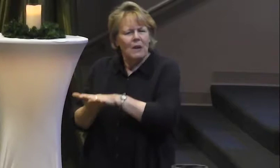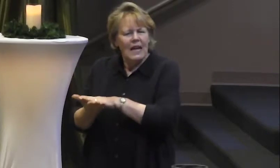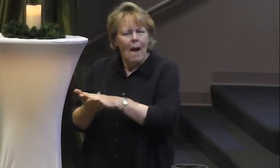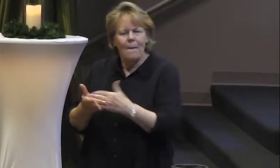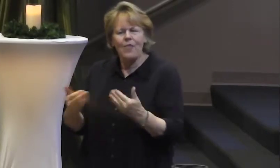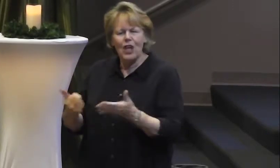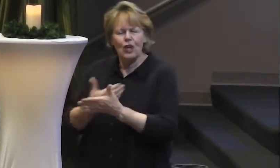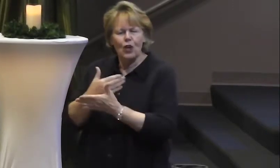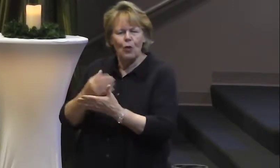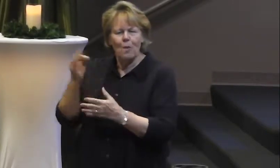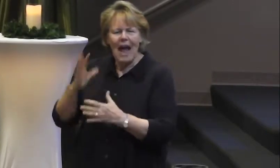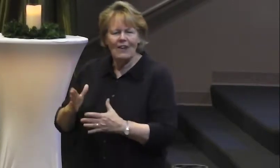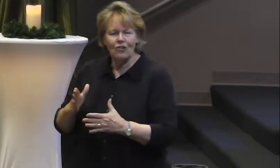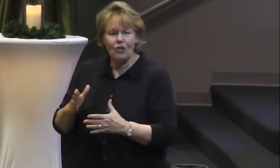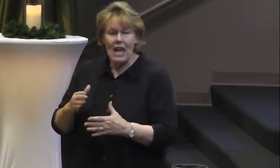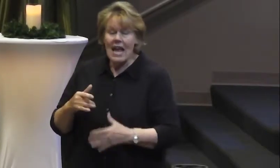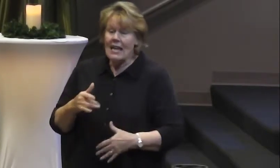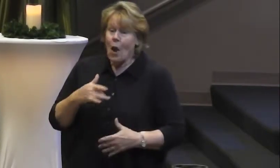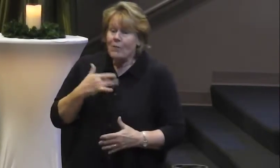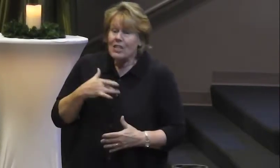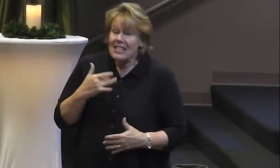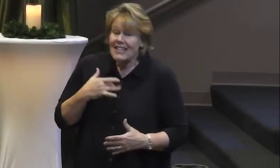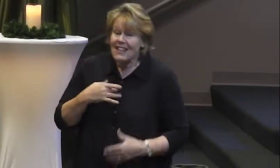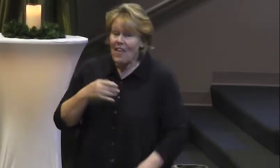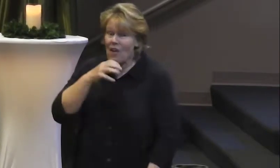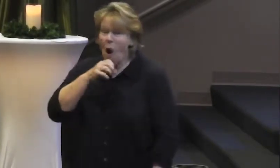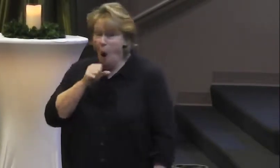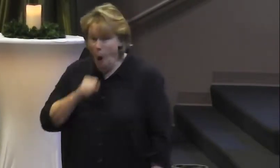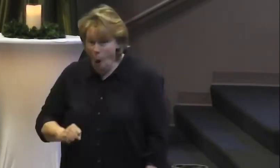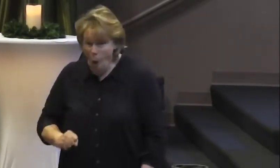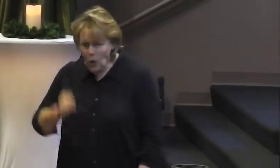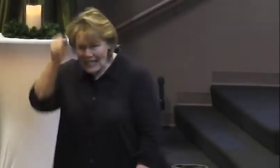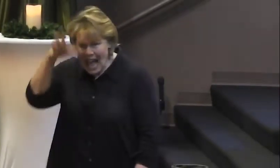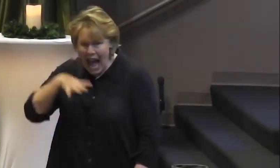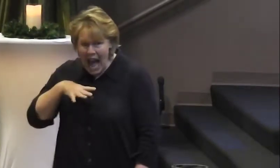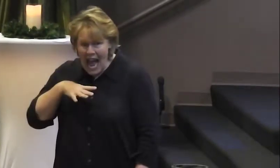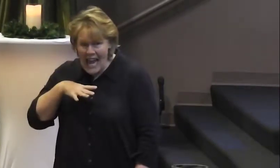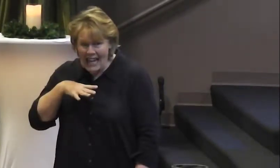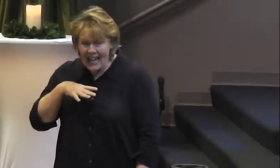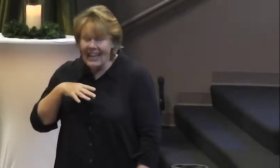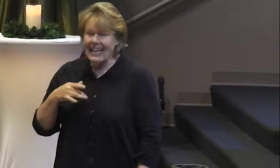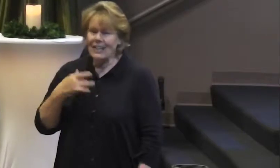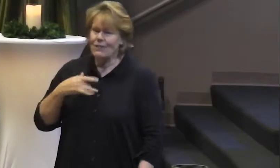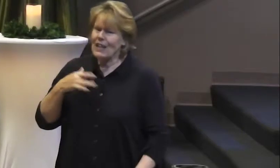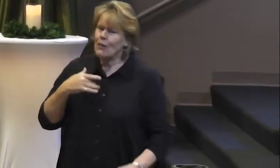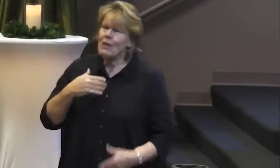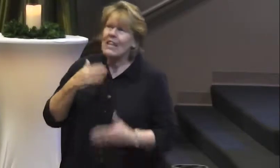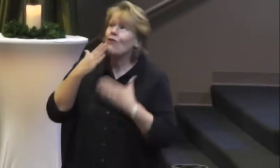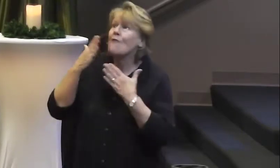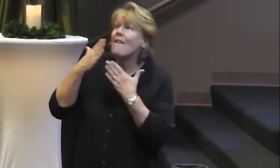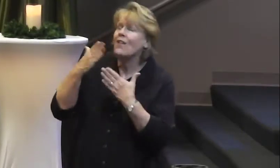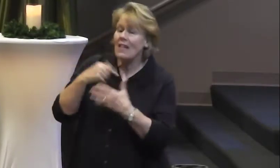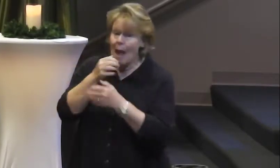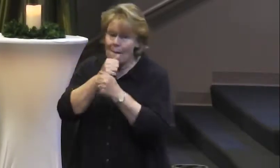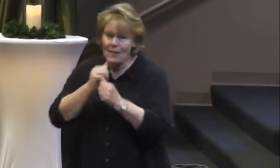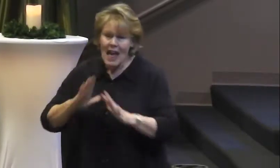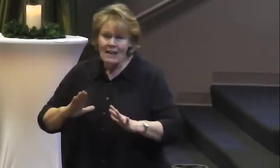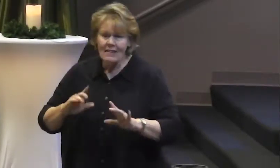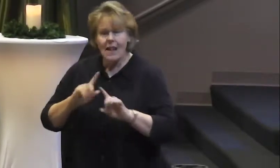guy is really grateful and feeling really, really blessed. But I'm also kind of guessing that maybe